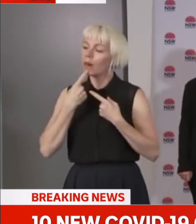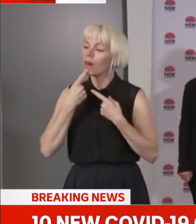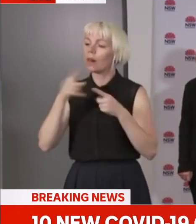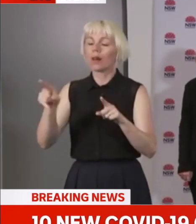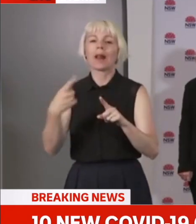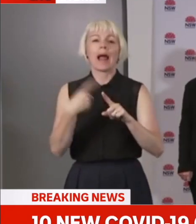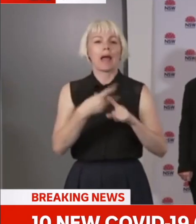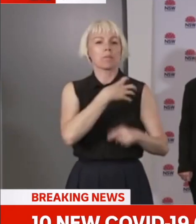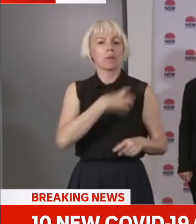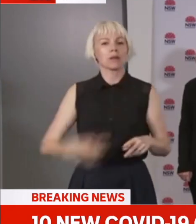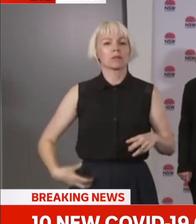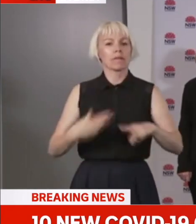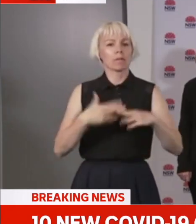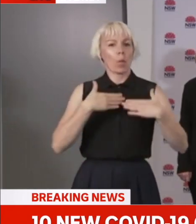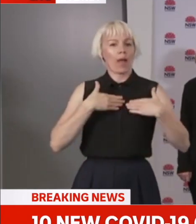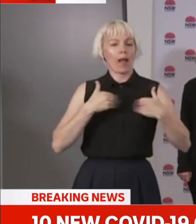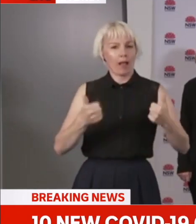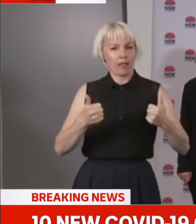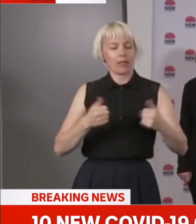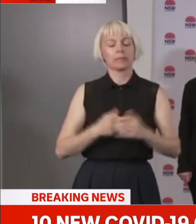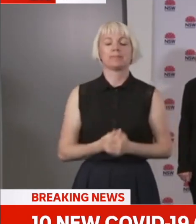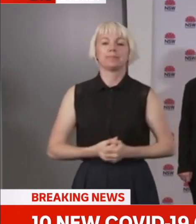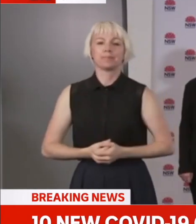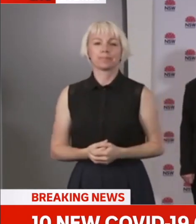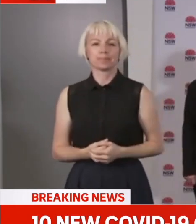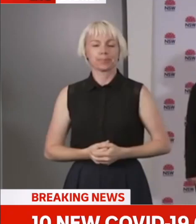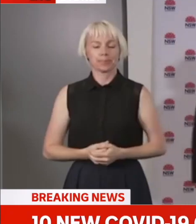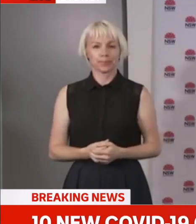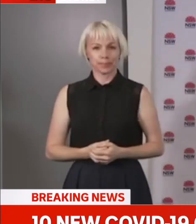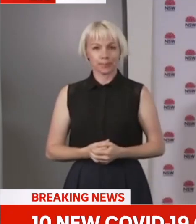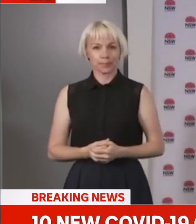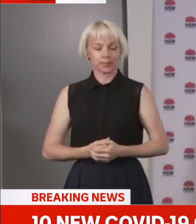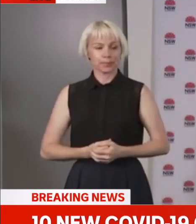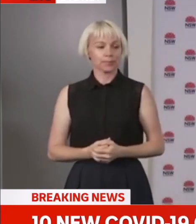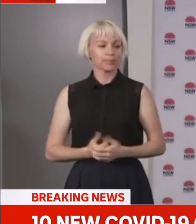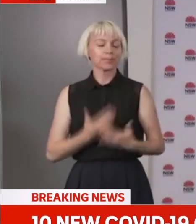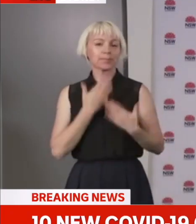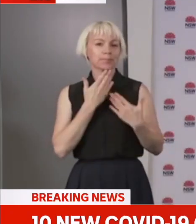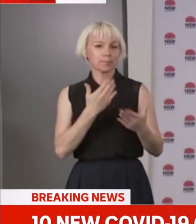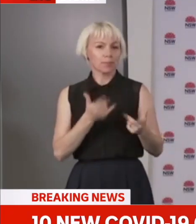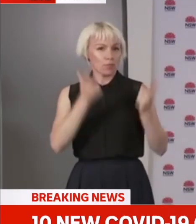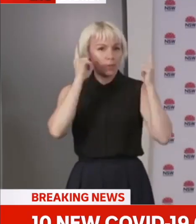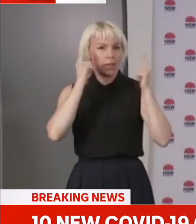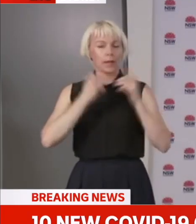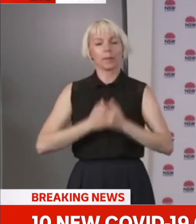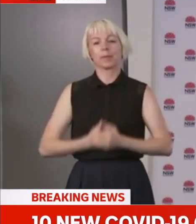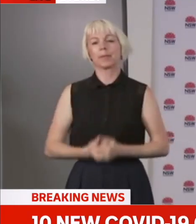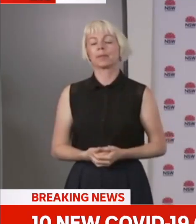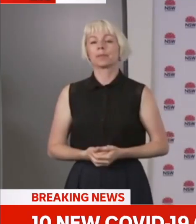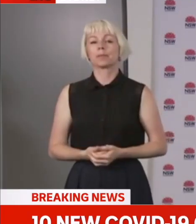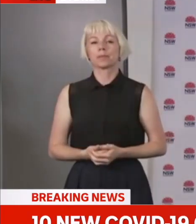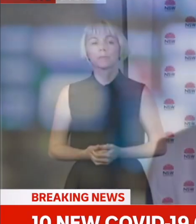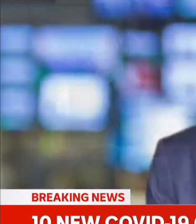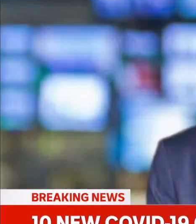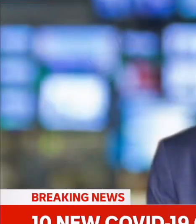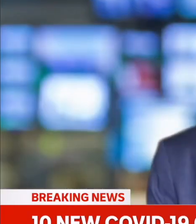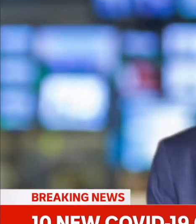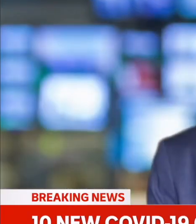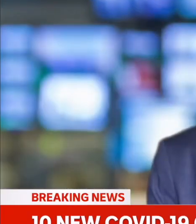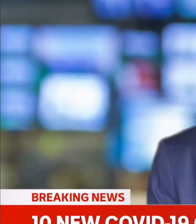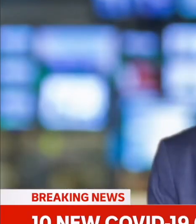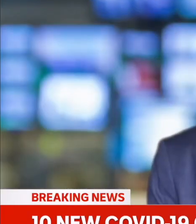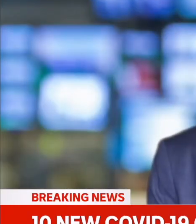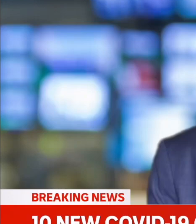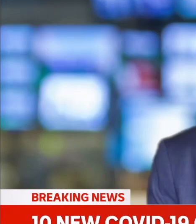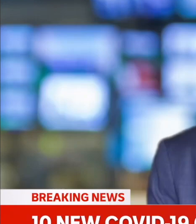go and get tested, and also other health advice. Thank you. Thank you, Premier. All right, that is where we will leave the New